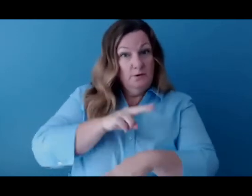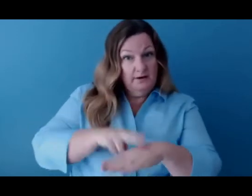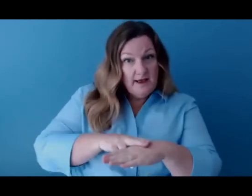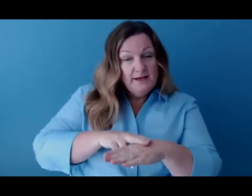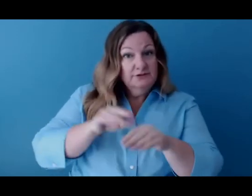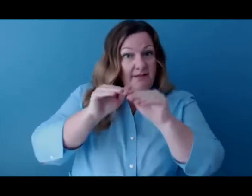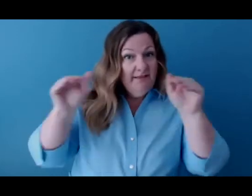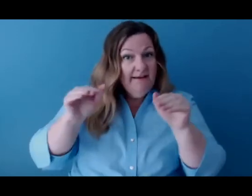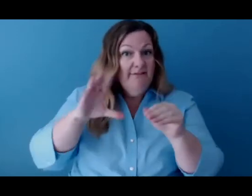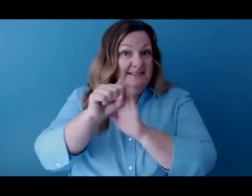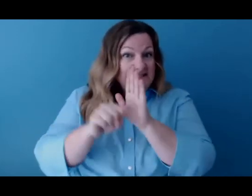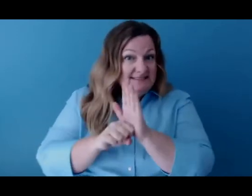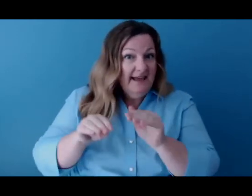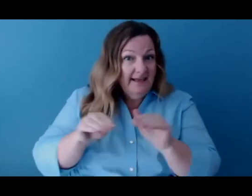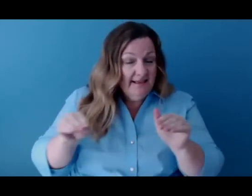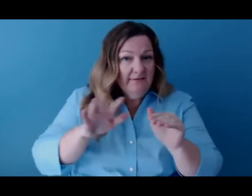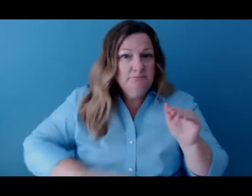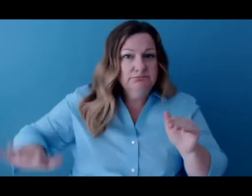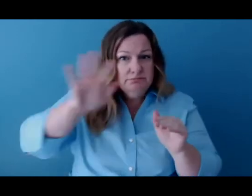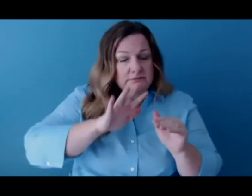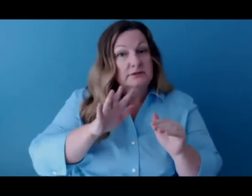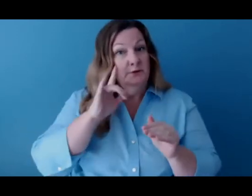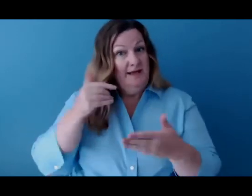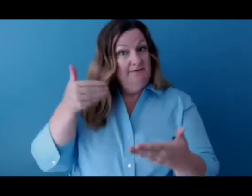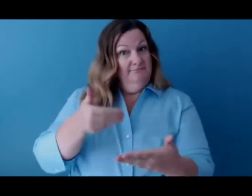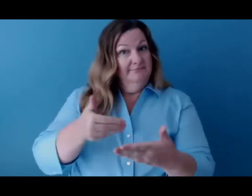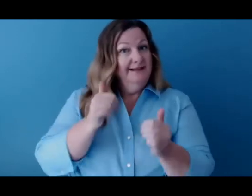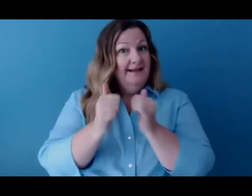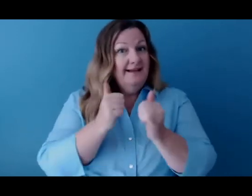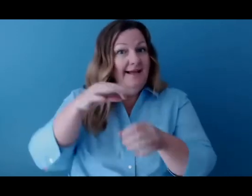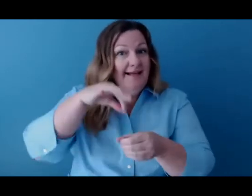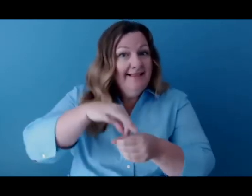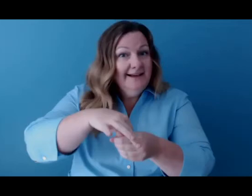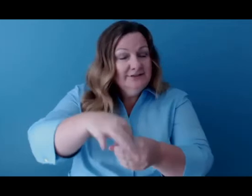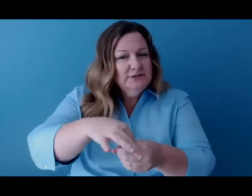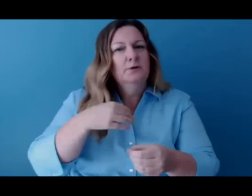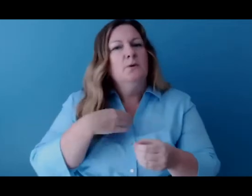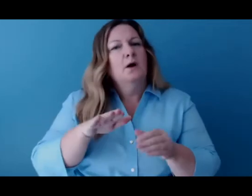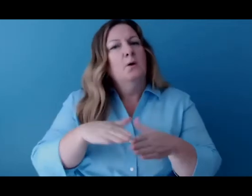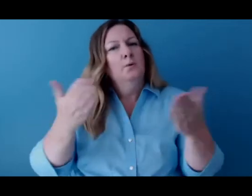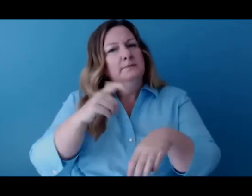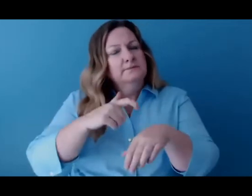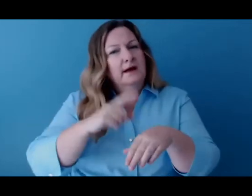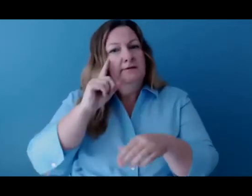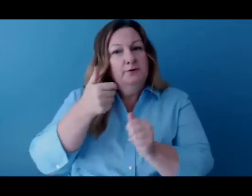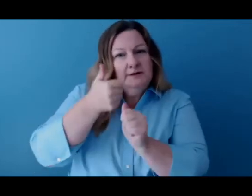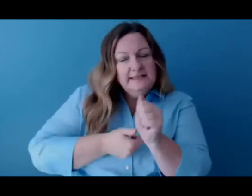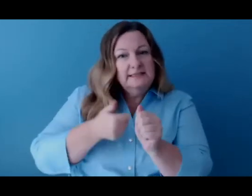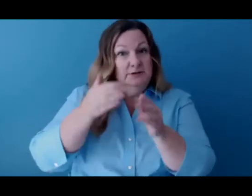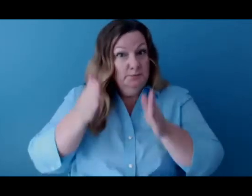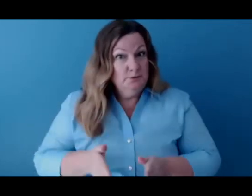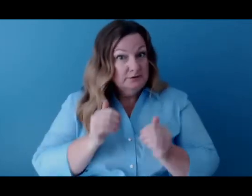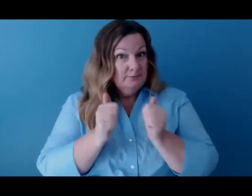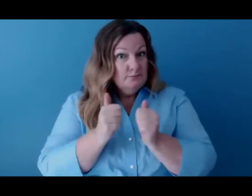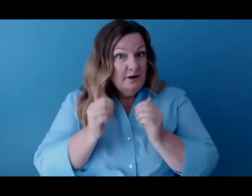of the upcoming election, we wanted to take some time for each of the candidates to really share their thoughts on disability and